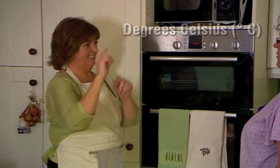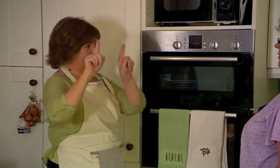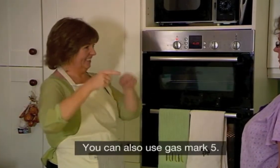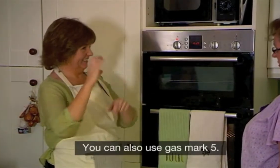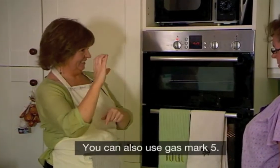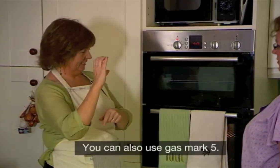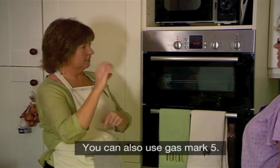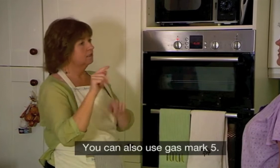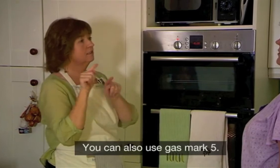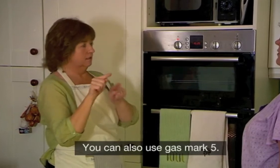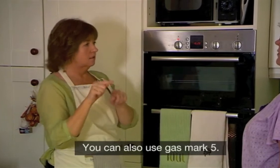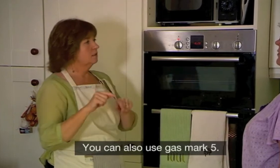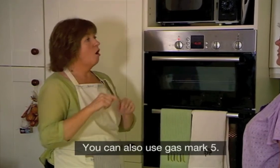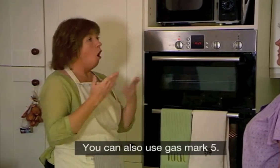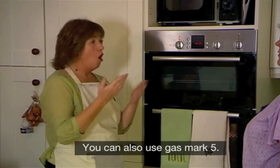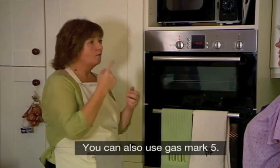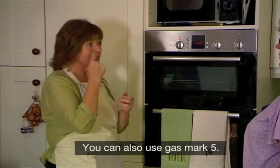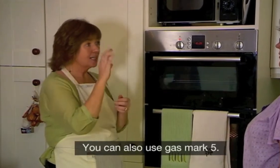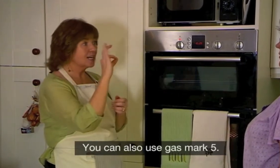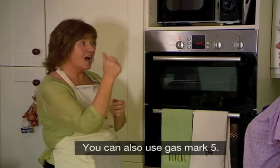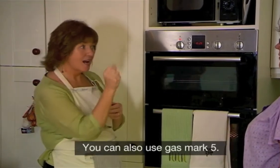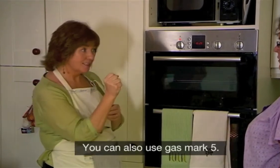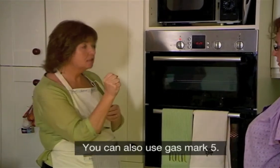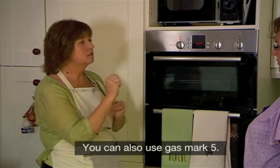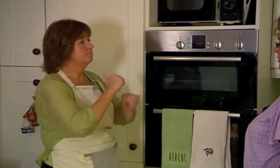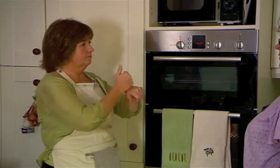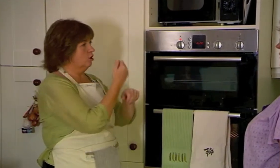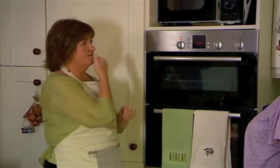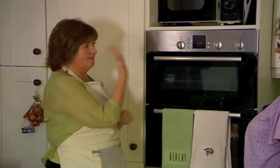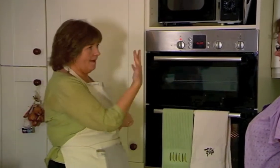You can also use gas mark 5.